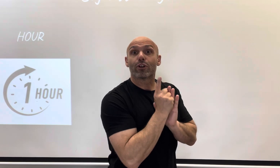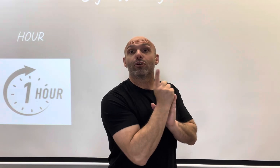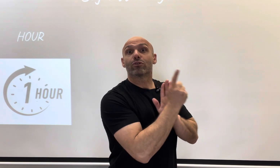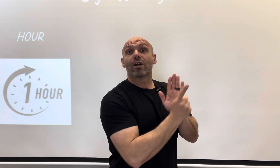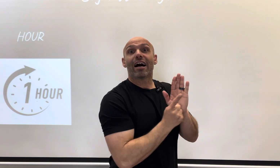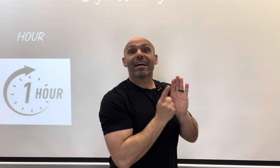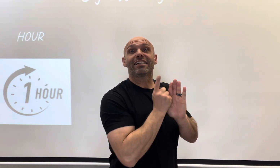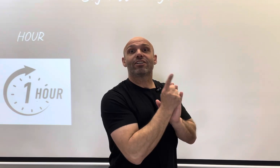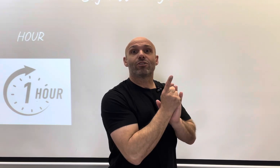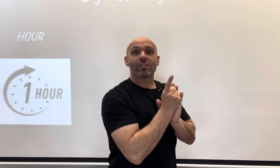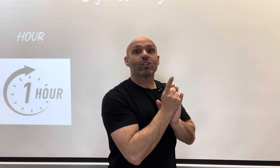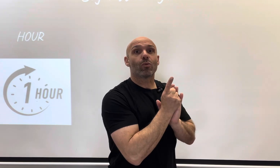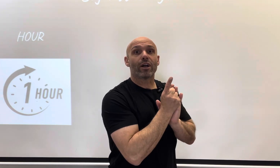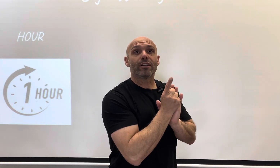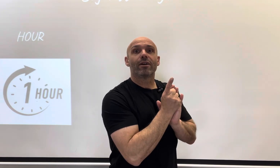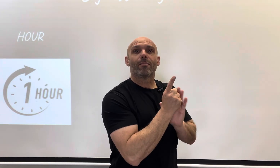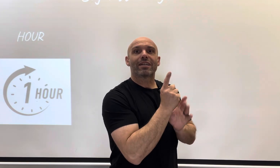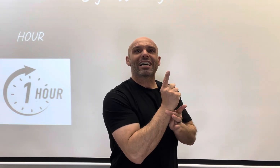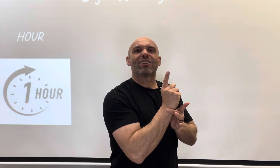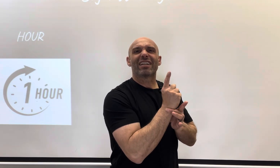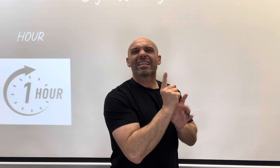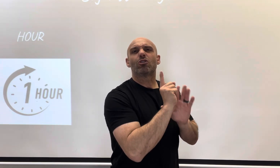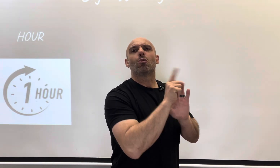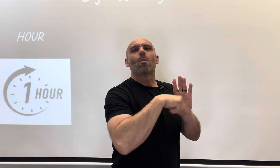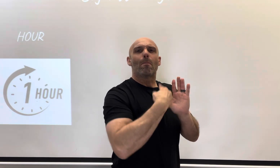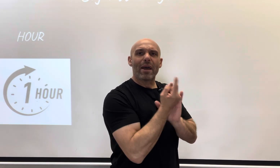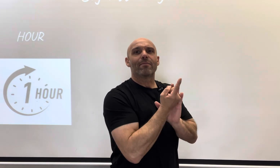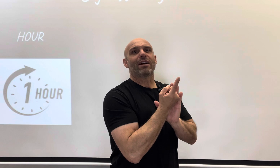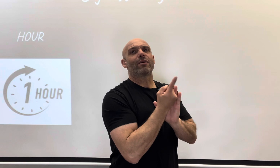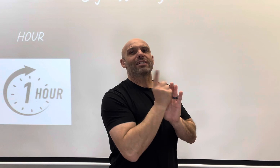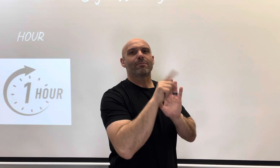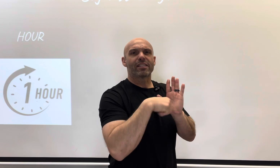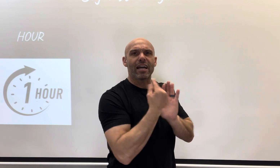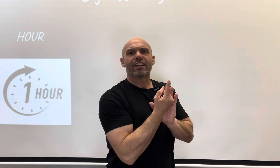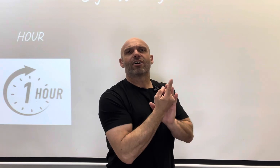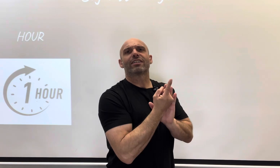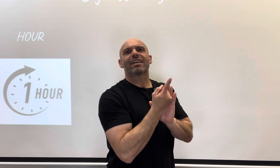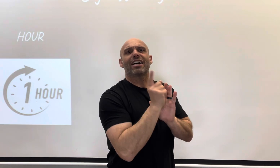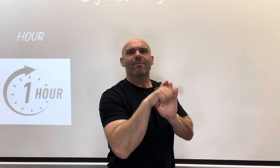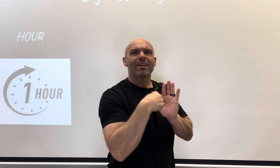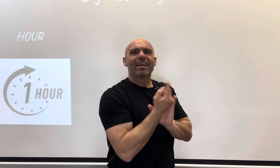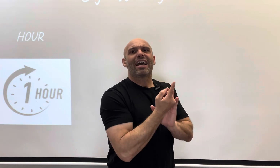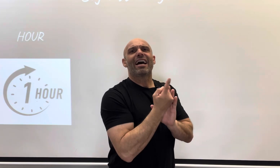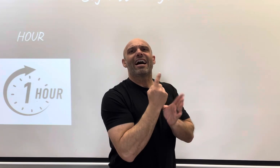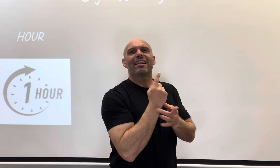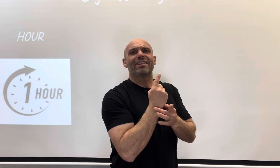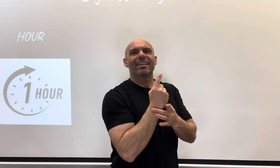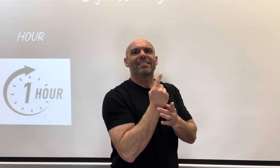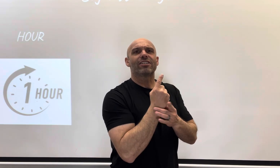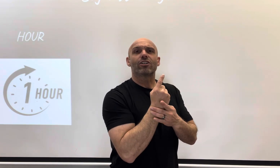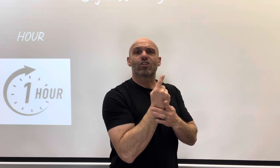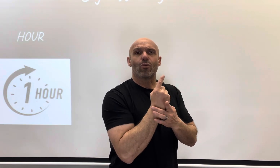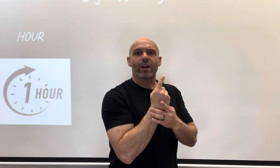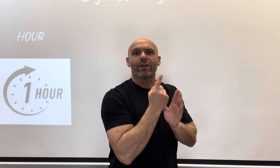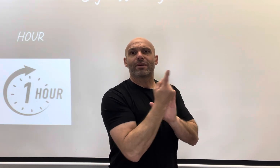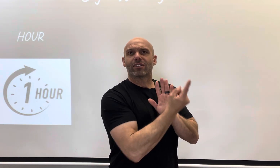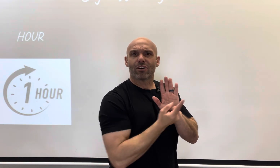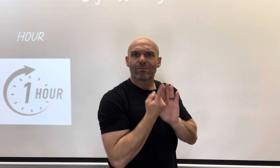used. I tend to use this one because I don't like to bend my wrist. I'm signing all the time, and this starts to wear on me. So